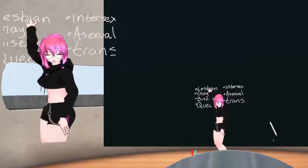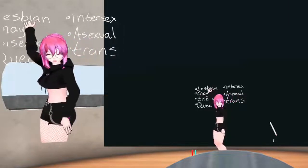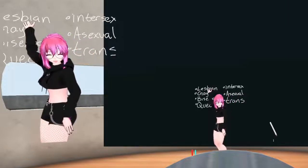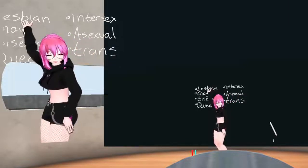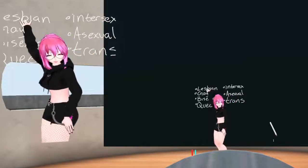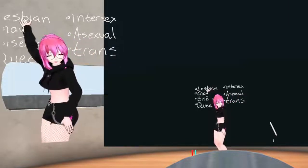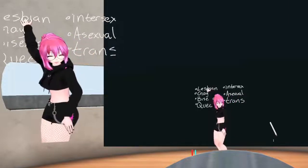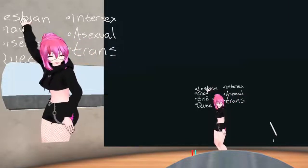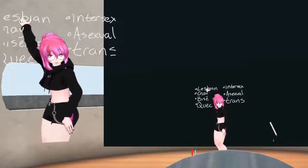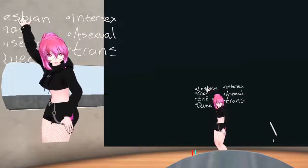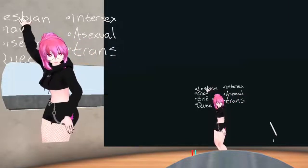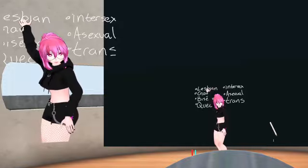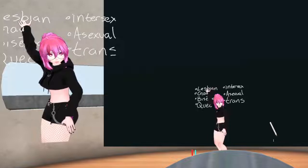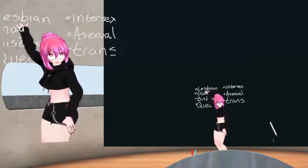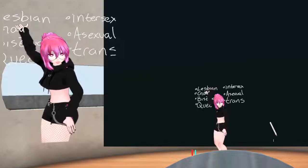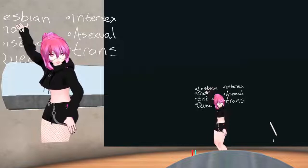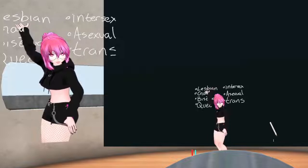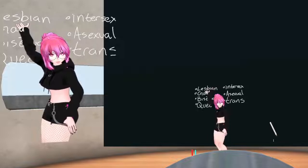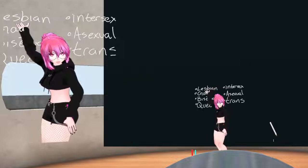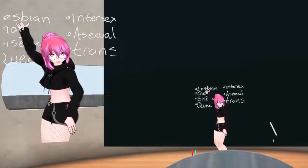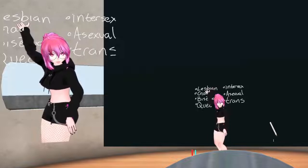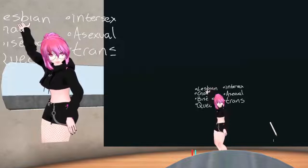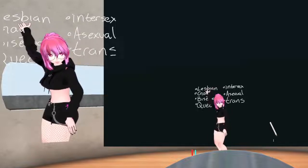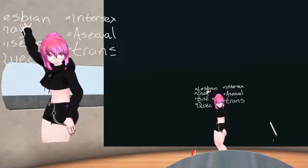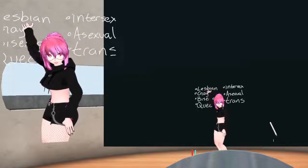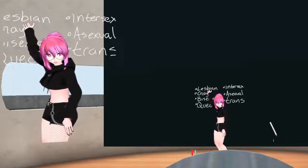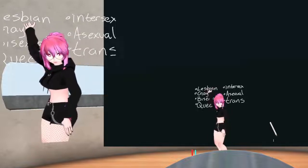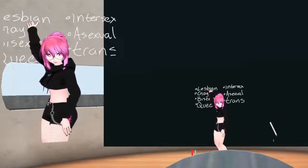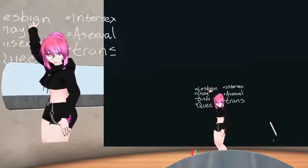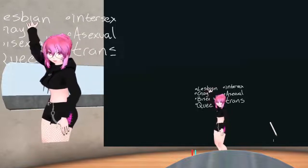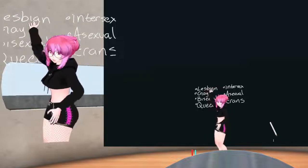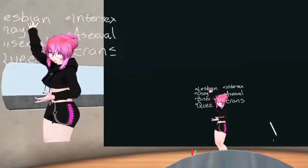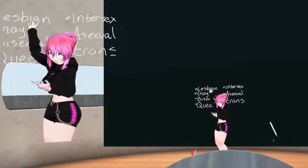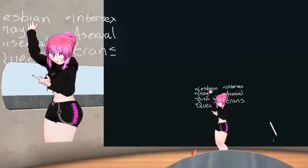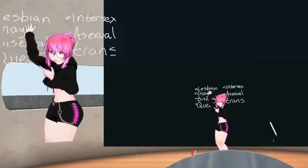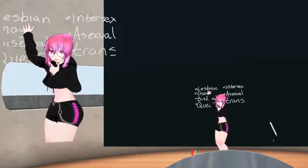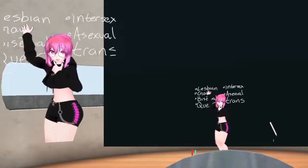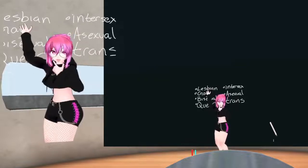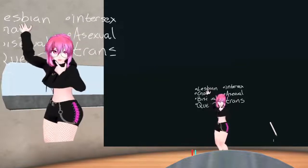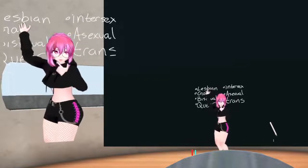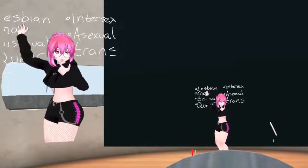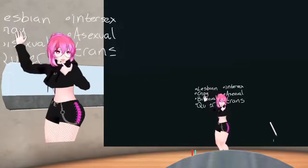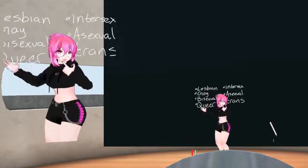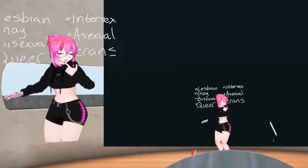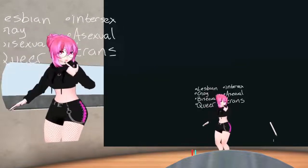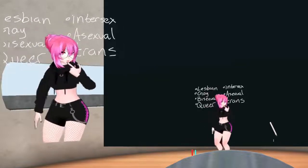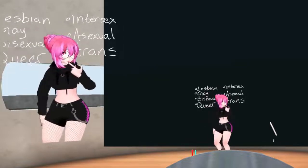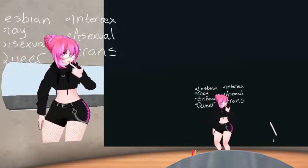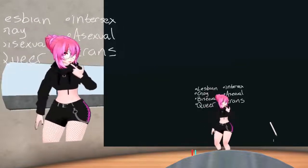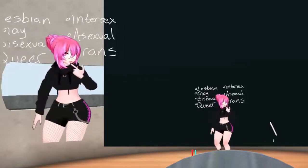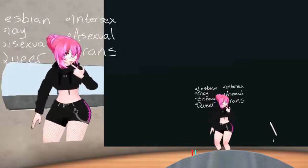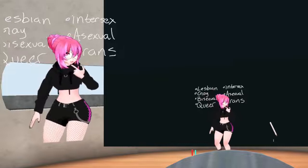thoughtful lesbians. We're very, very, very thoughtful lesbians. Yes, yes, yes. So, on the